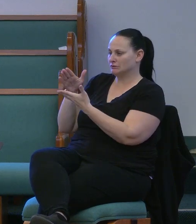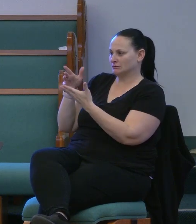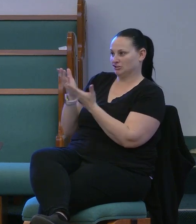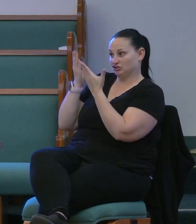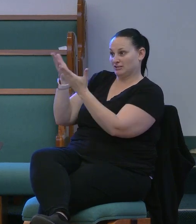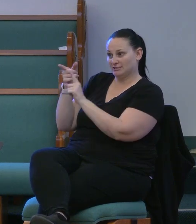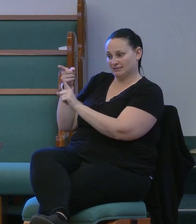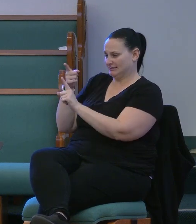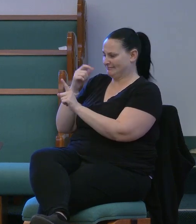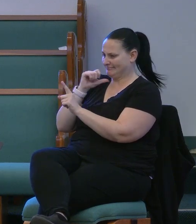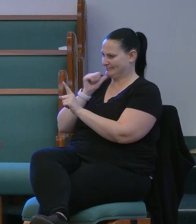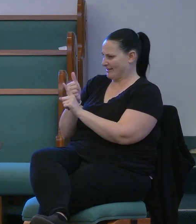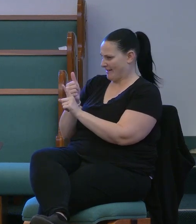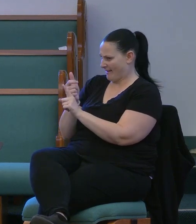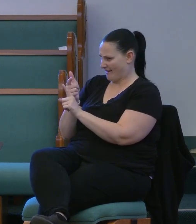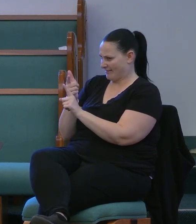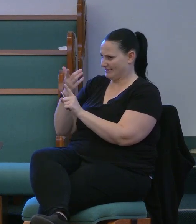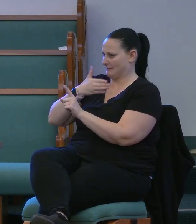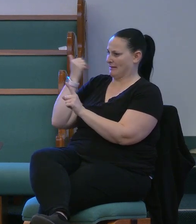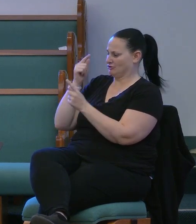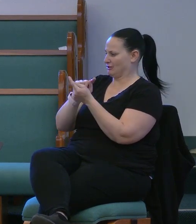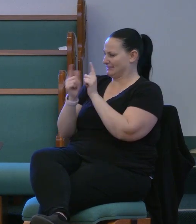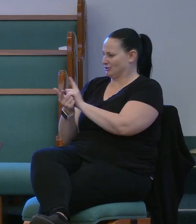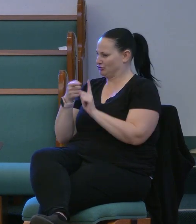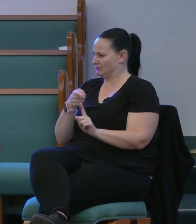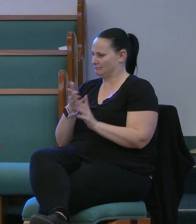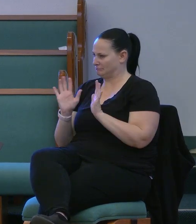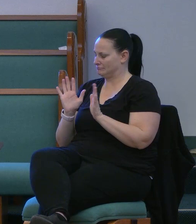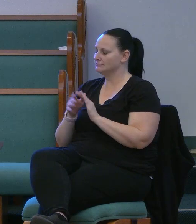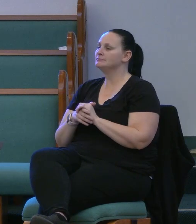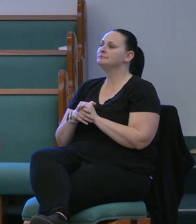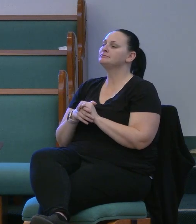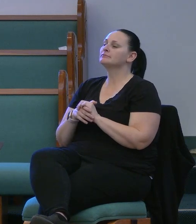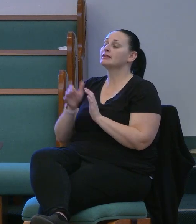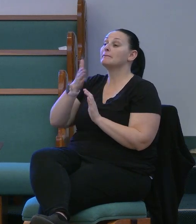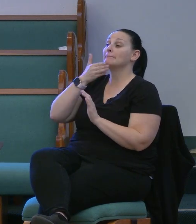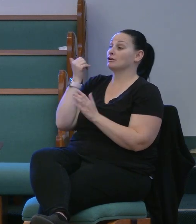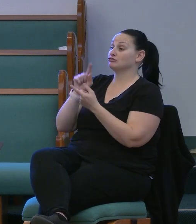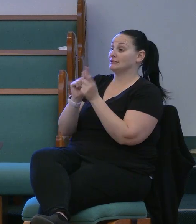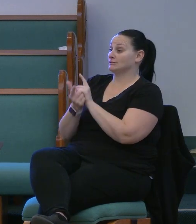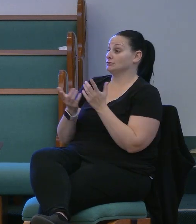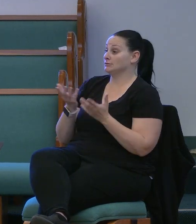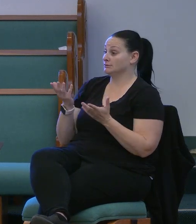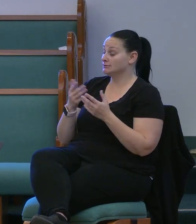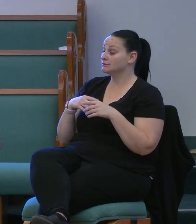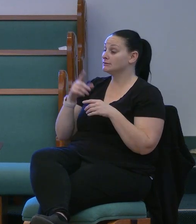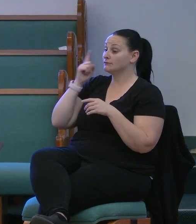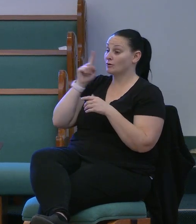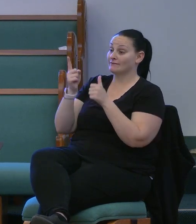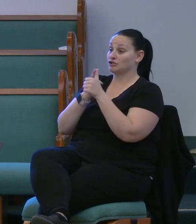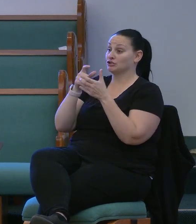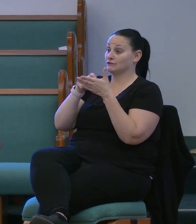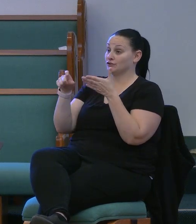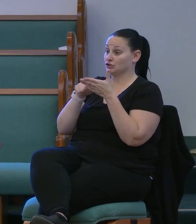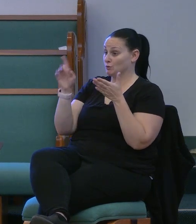that that's not the best translation. A better translation for the first verse